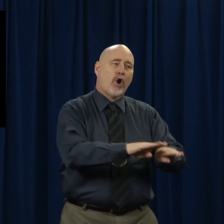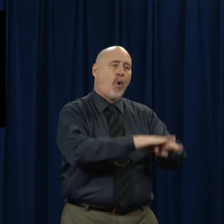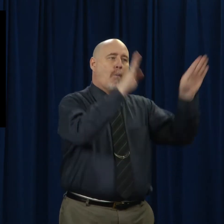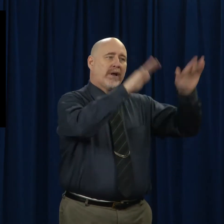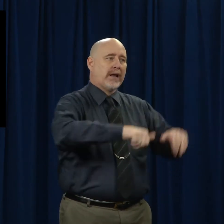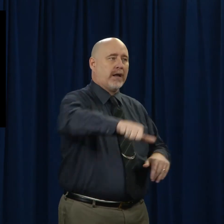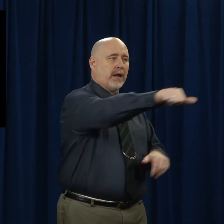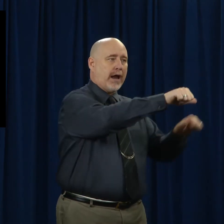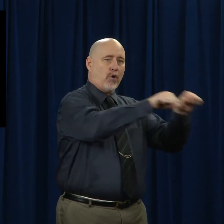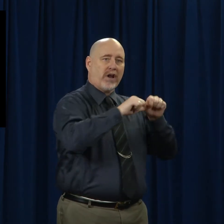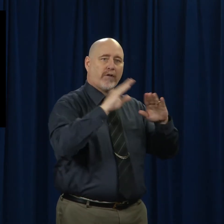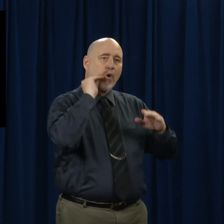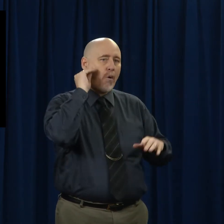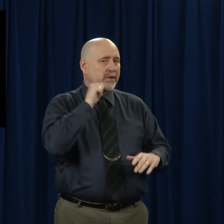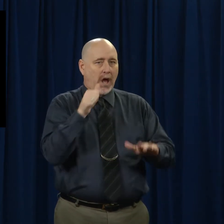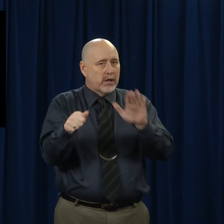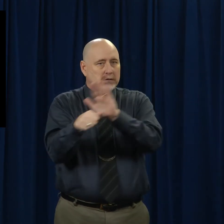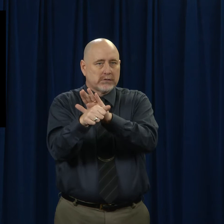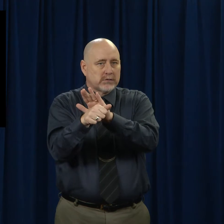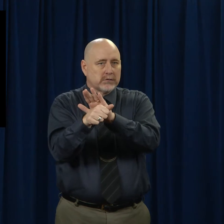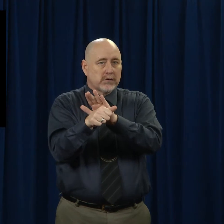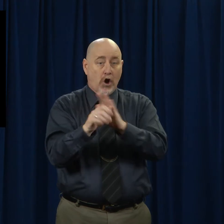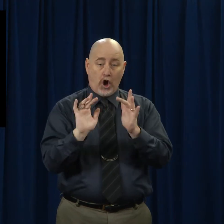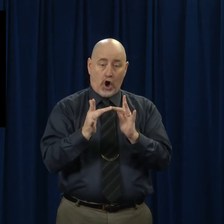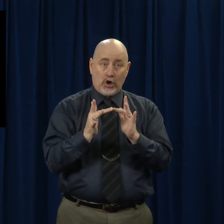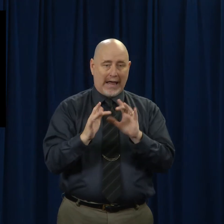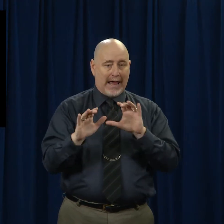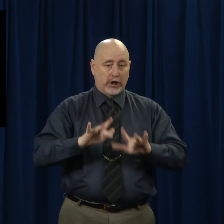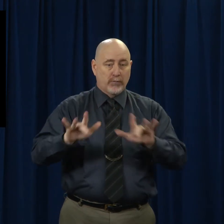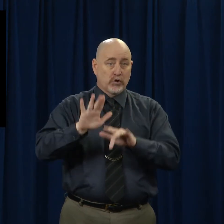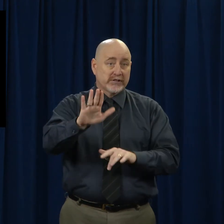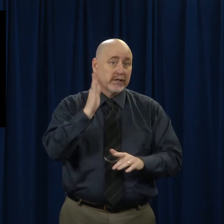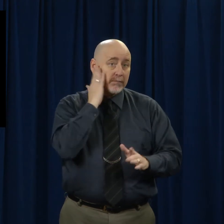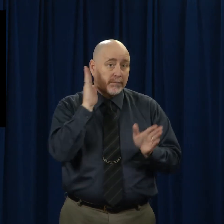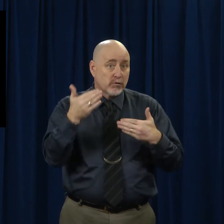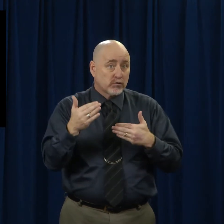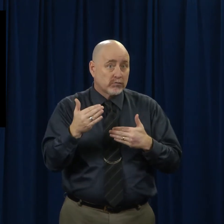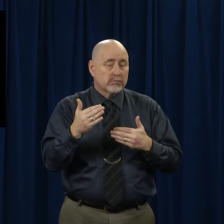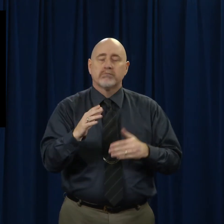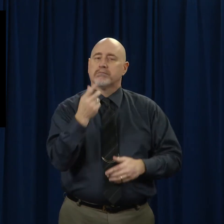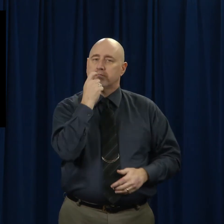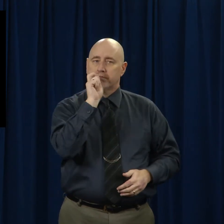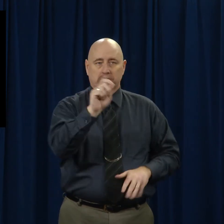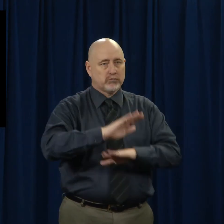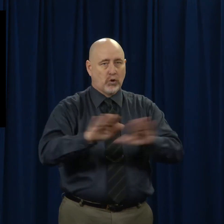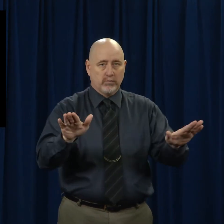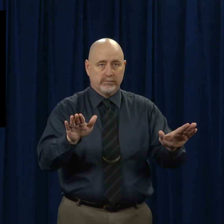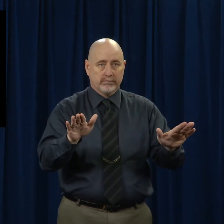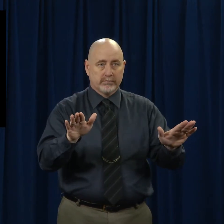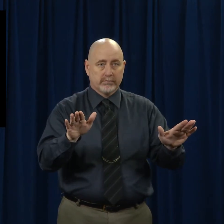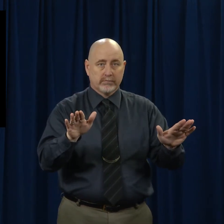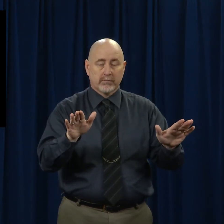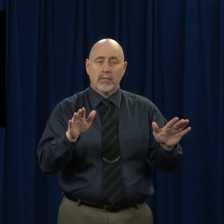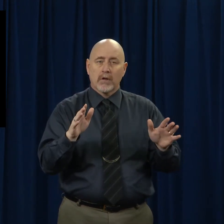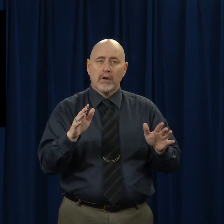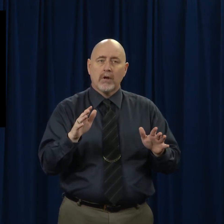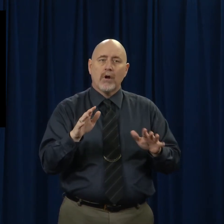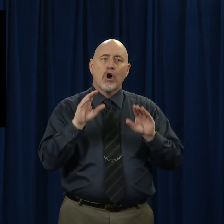public room of your house. No online computers in your children's bedrooms. And